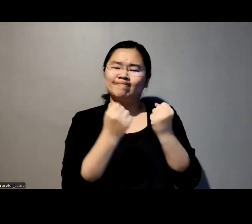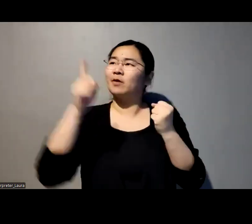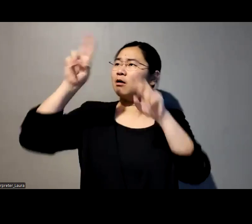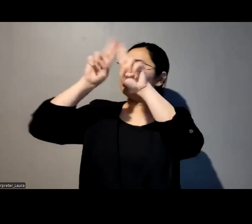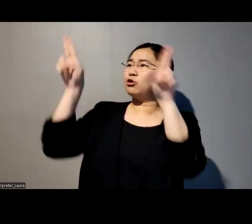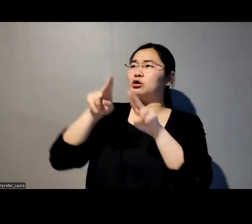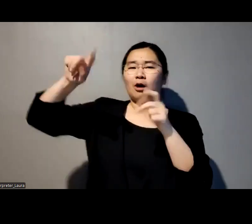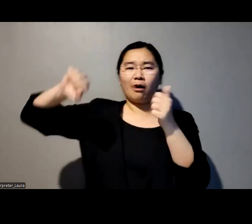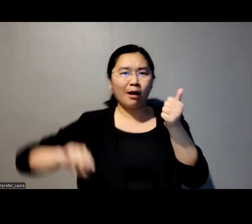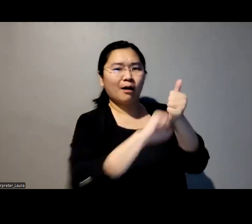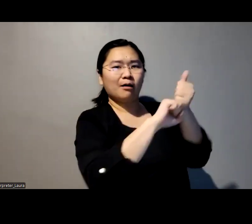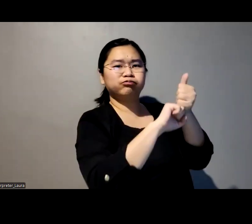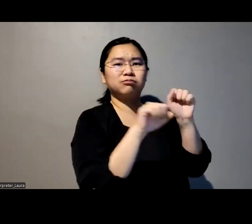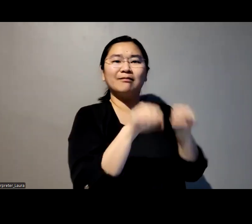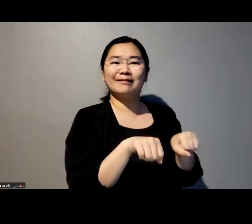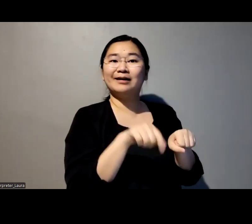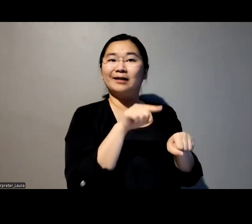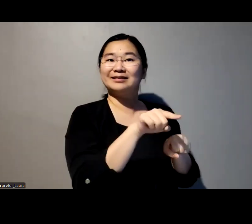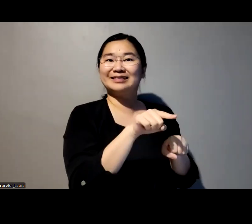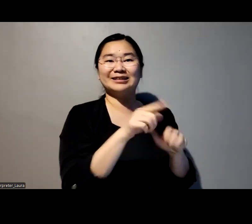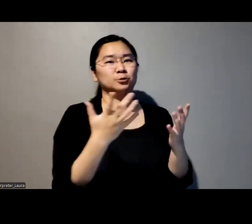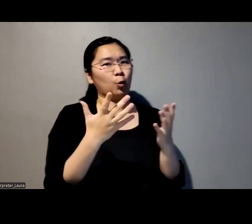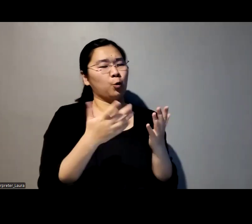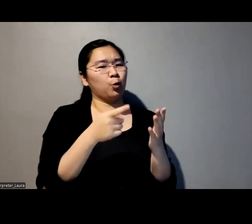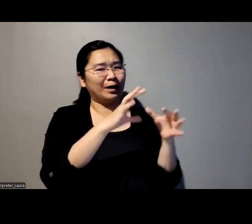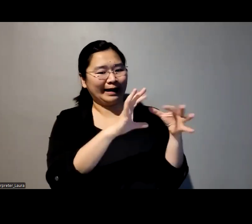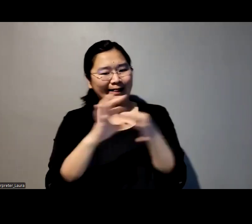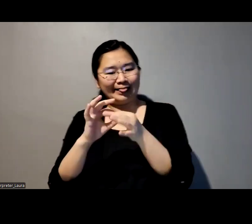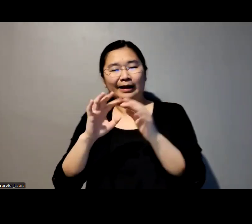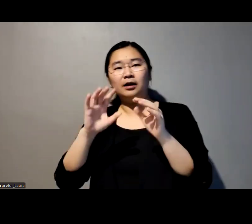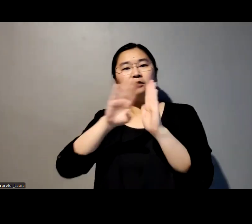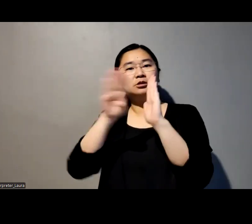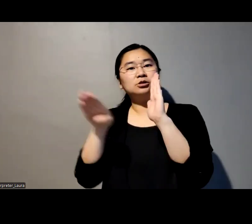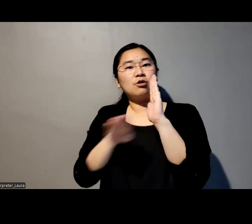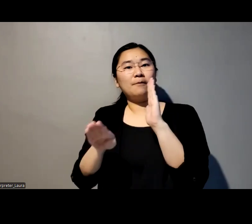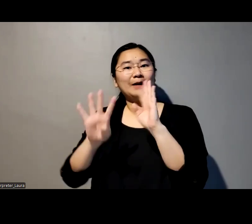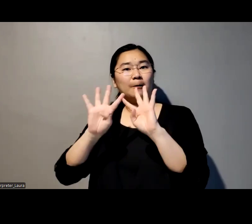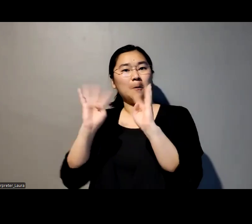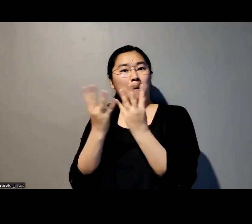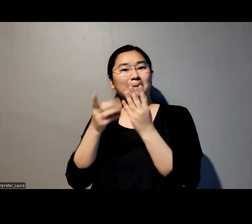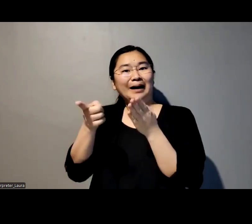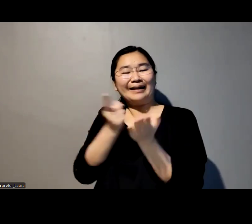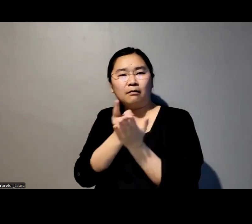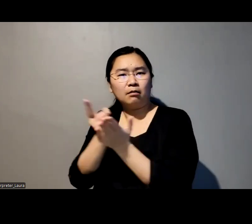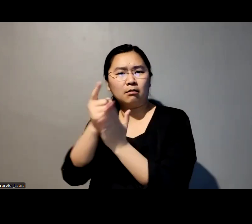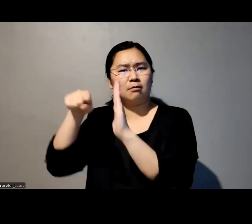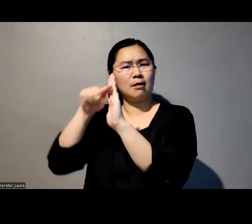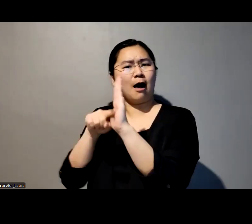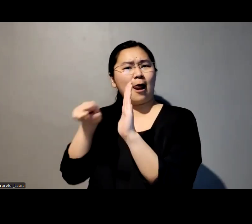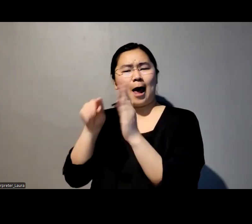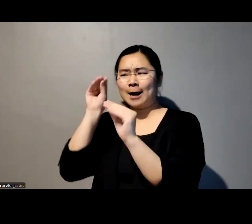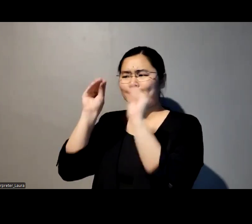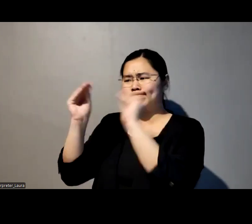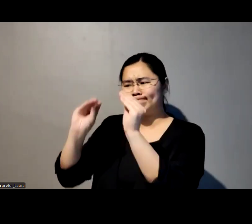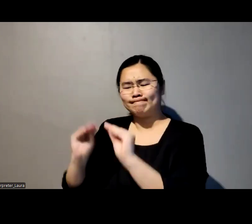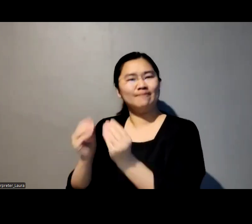cooperation and its role in supporting deinstitutionalization reforms. When you have